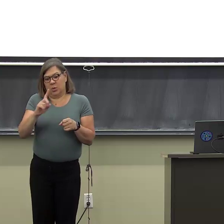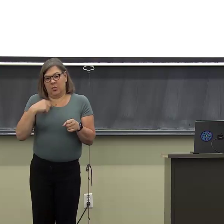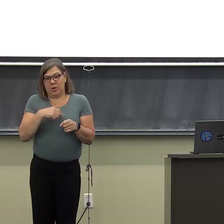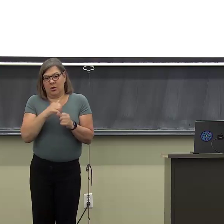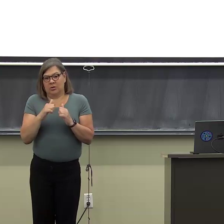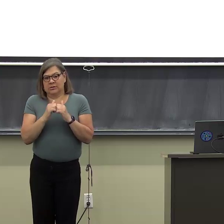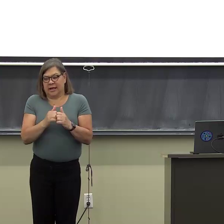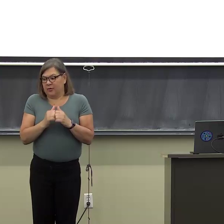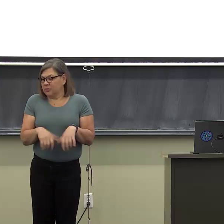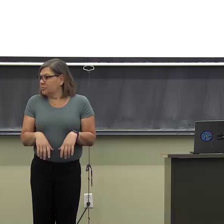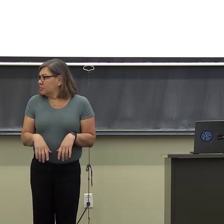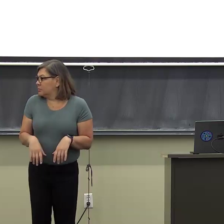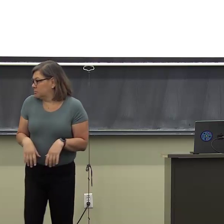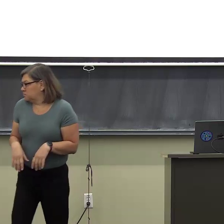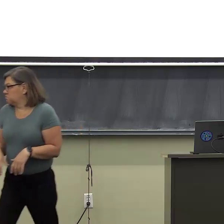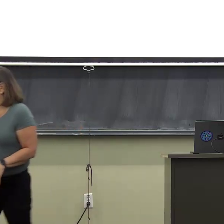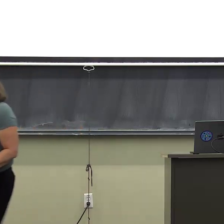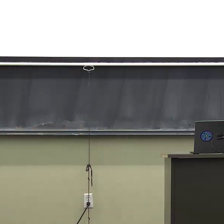together. And